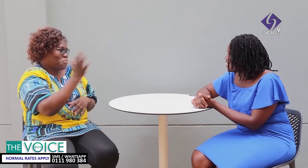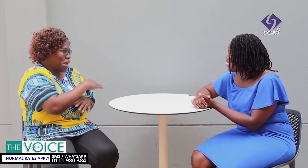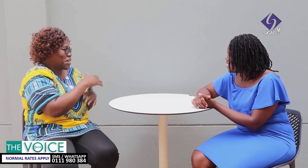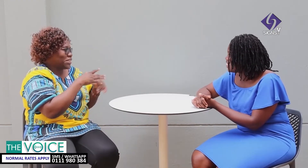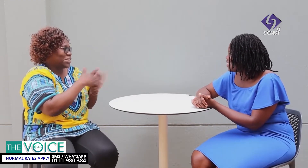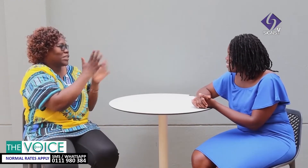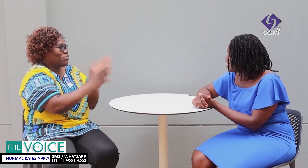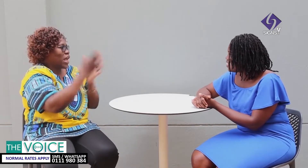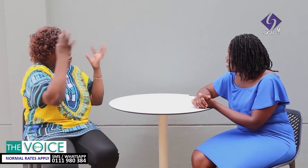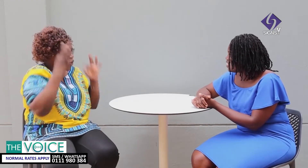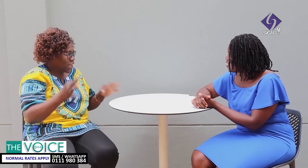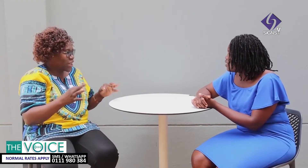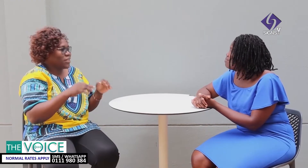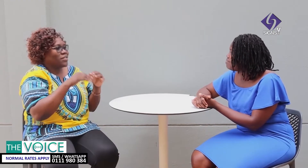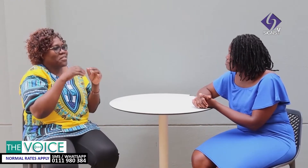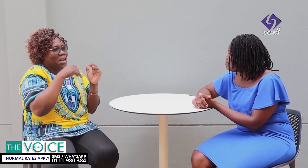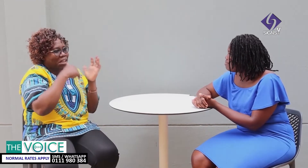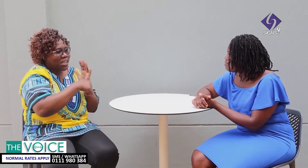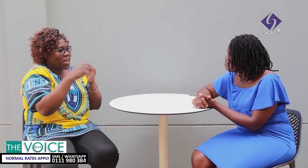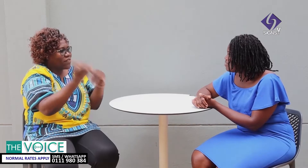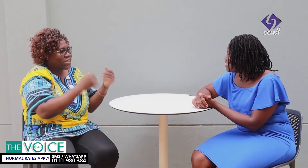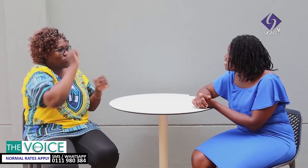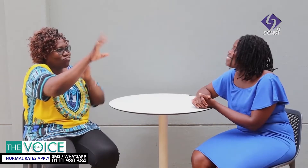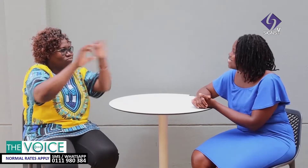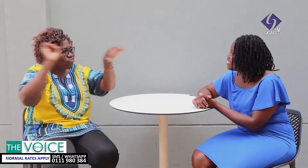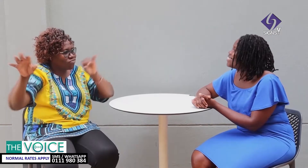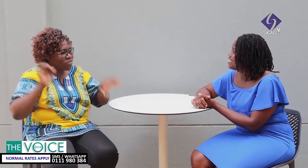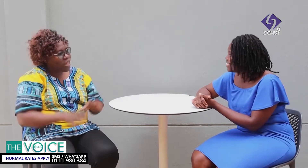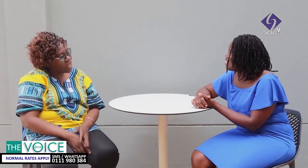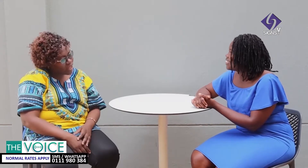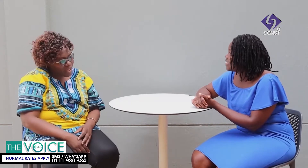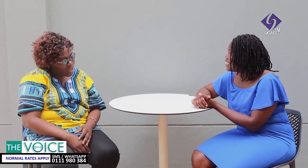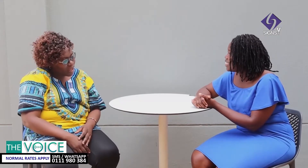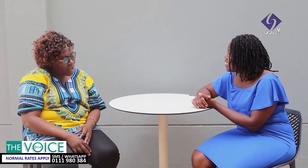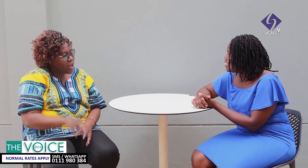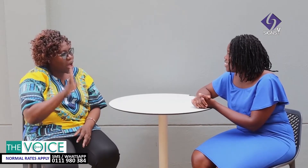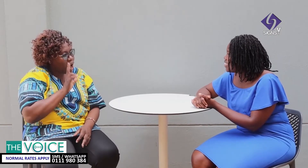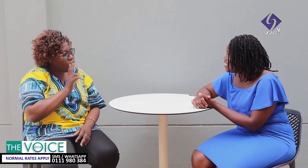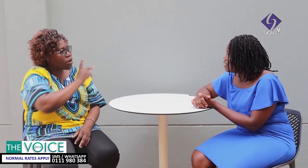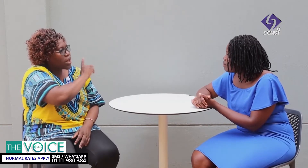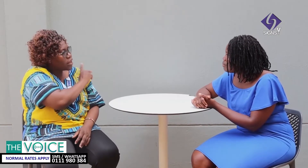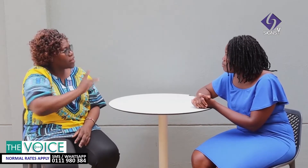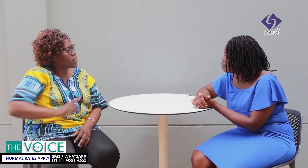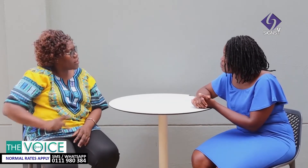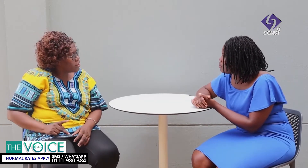on me and left everything for us, and he left. So life continued, and I will go to, at this time with